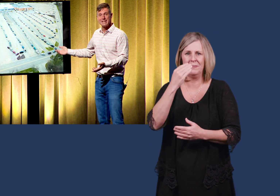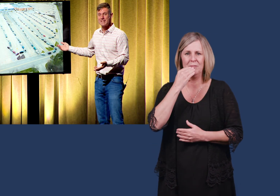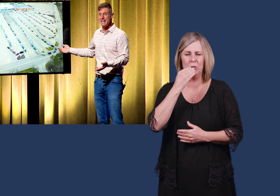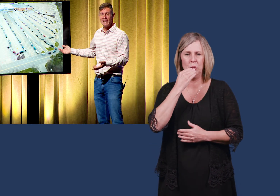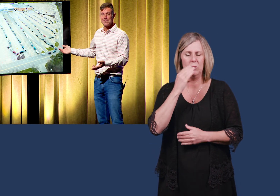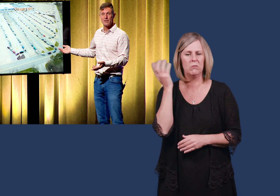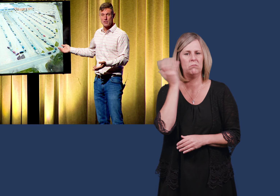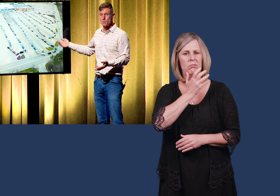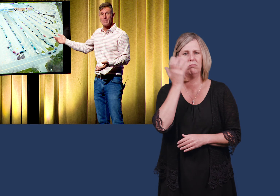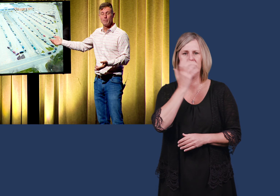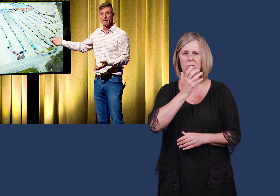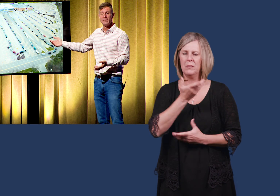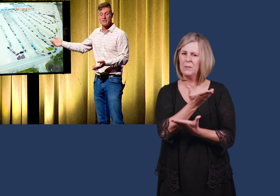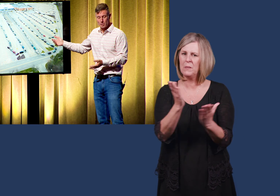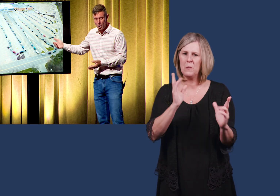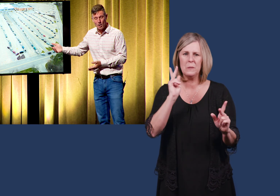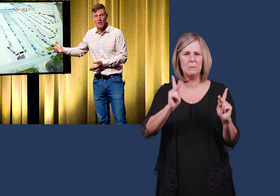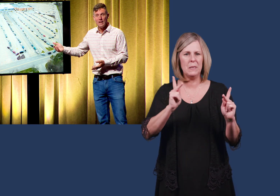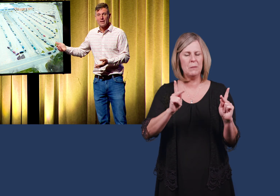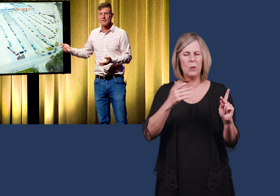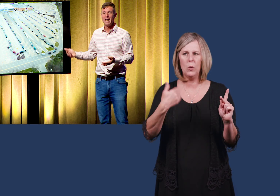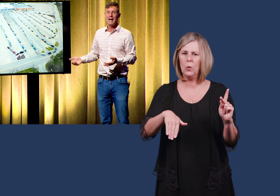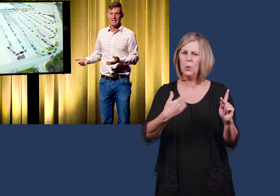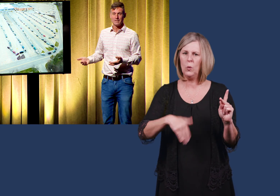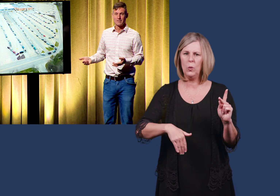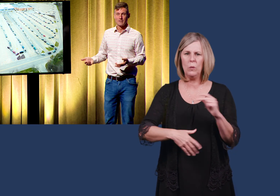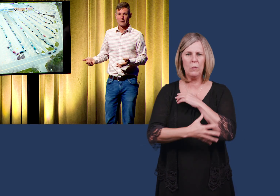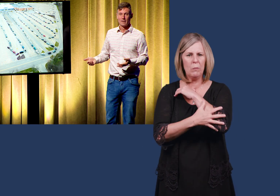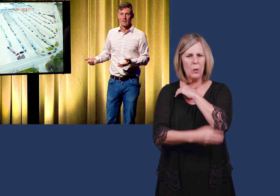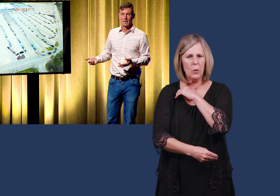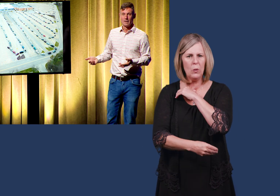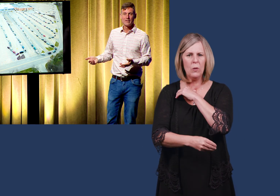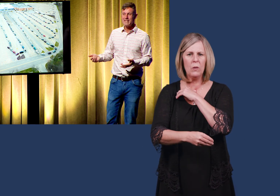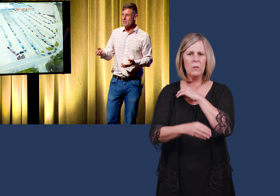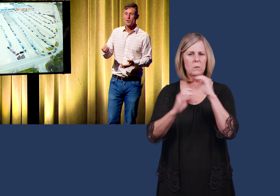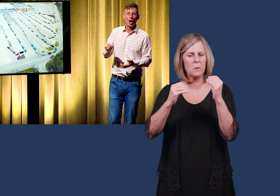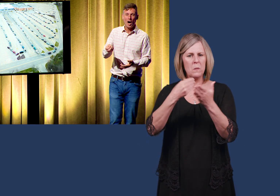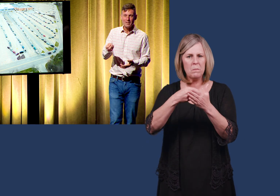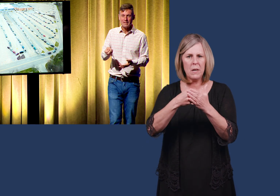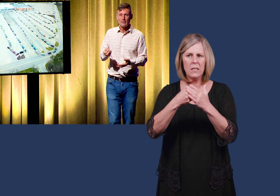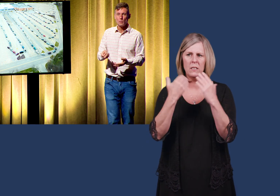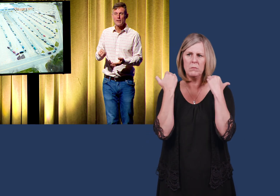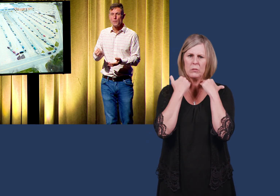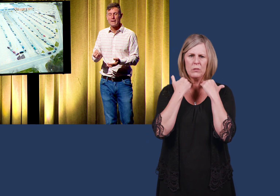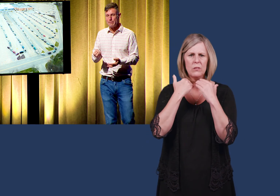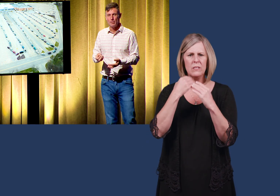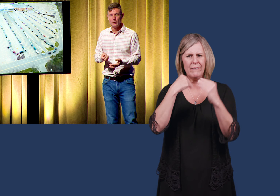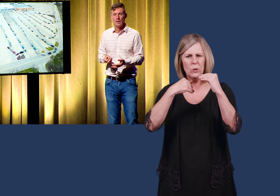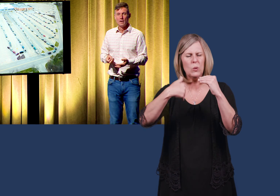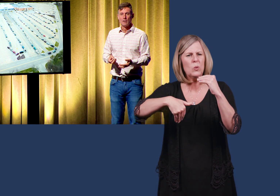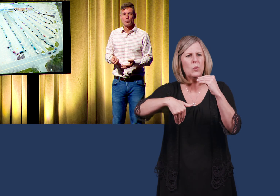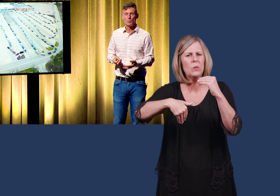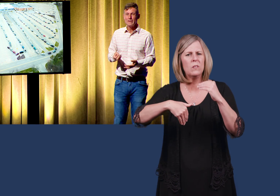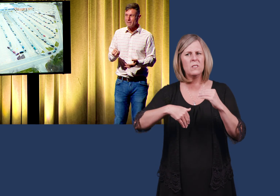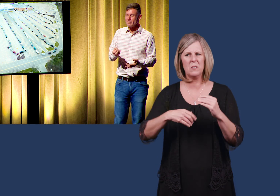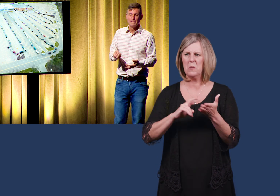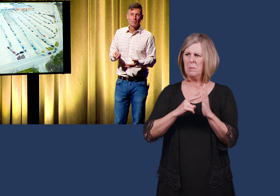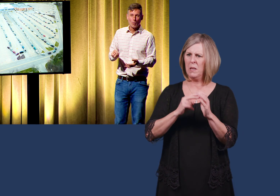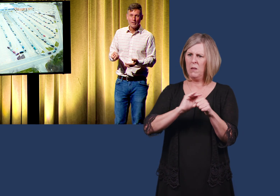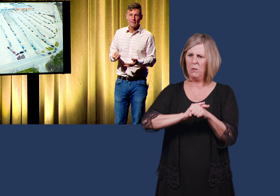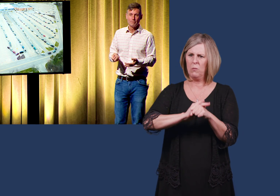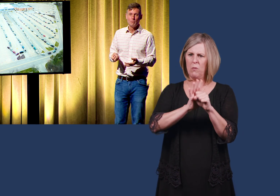city and the state, there are just people in these long lines. This is costing real people